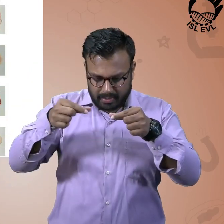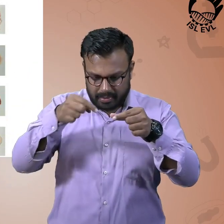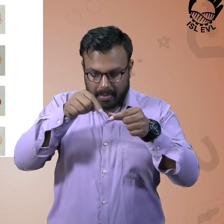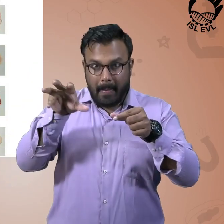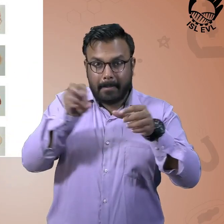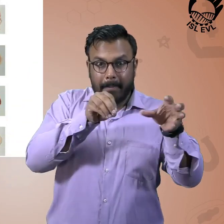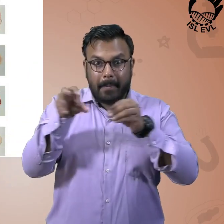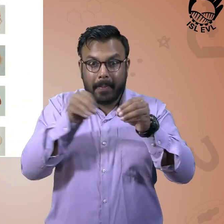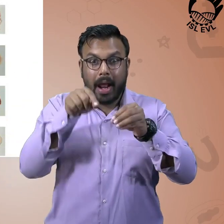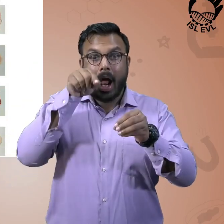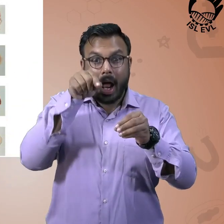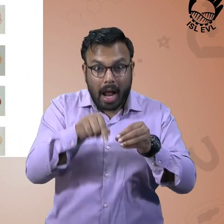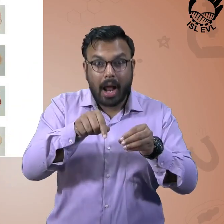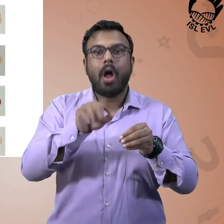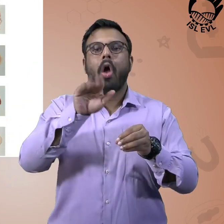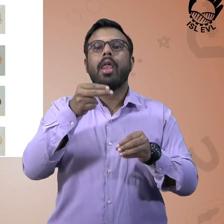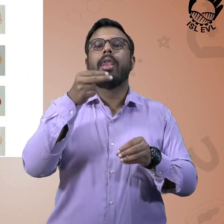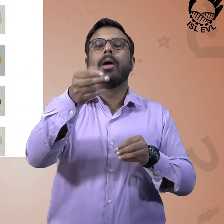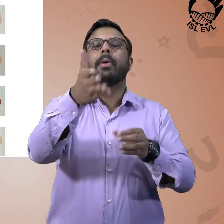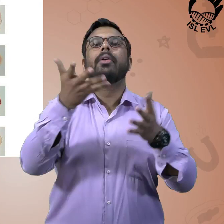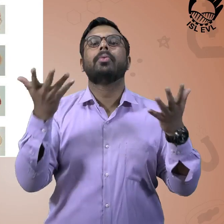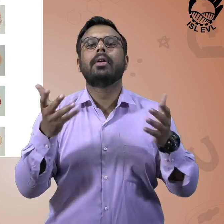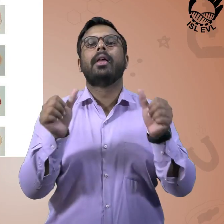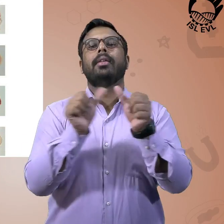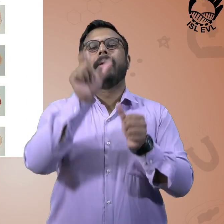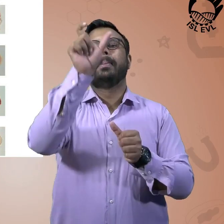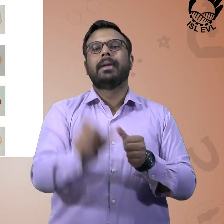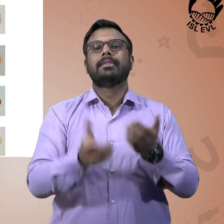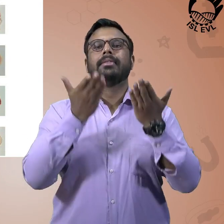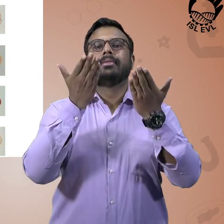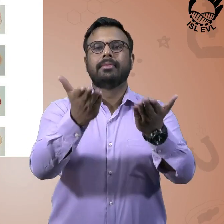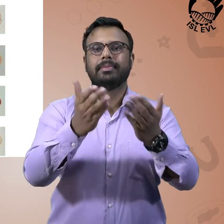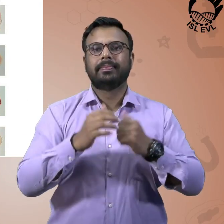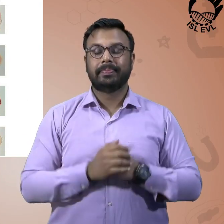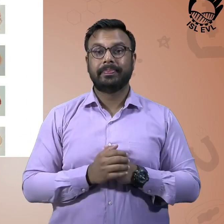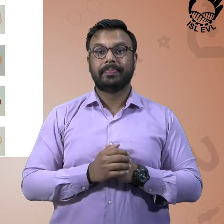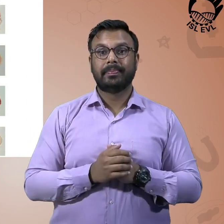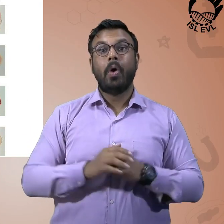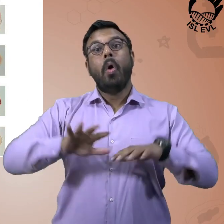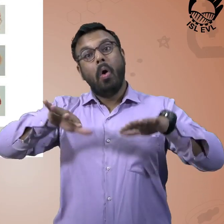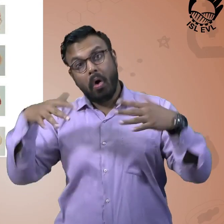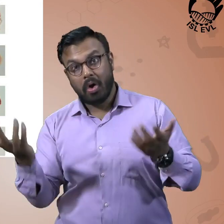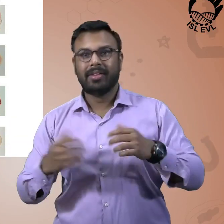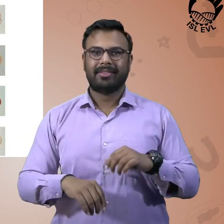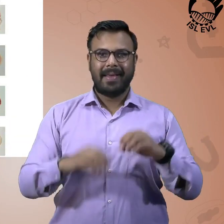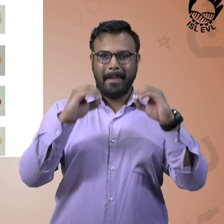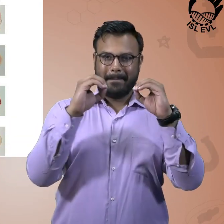with type B blood cells, you have type A blood. If the same occurs